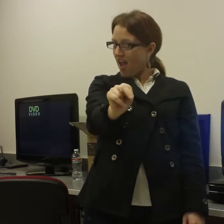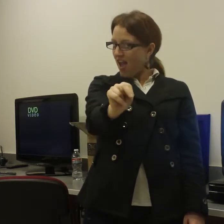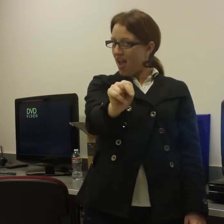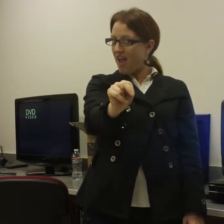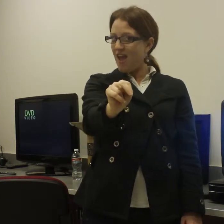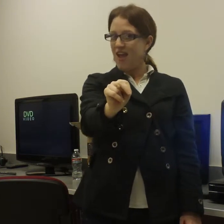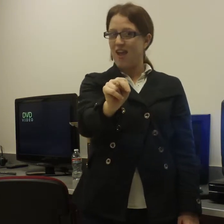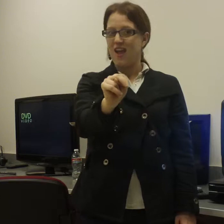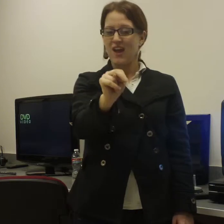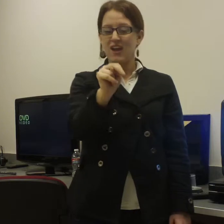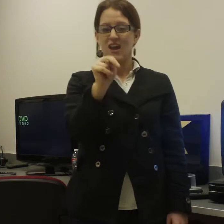blood vessels.